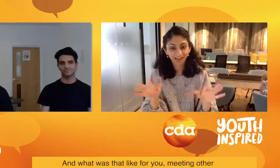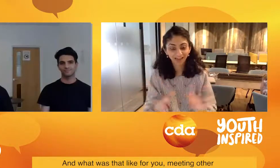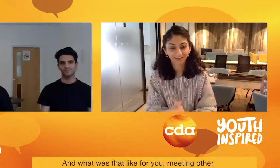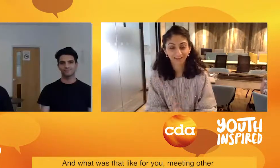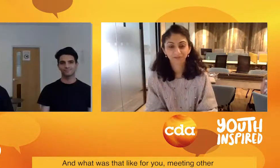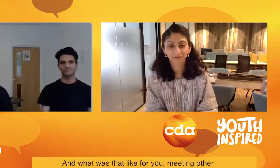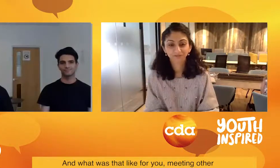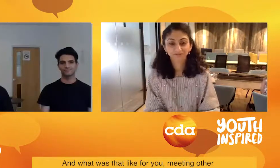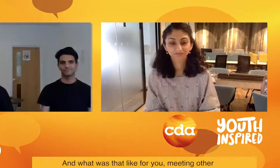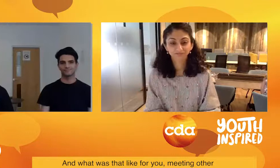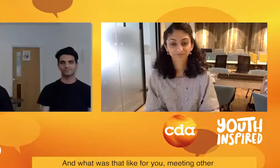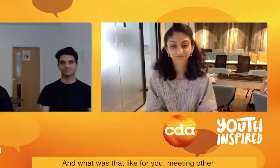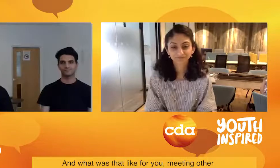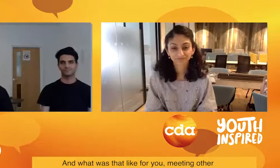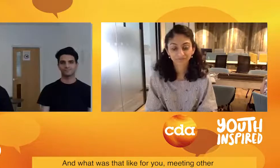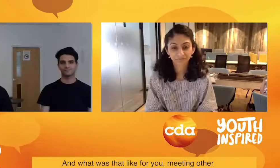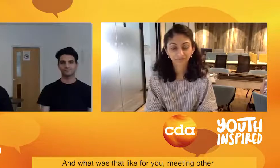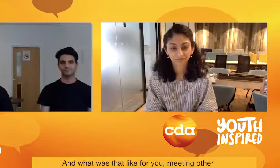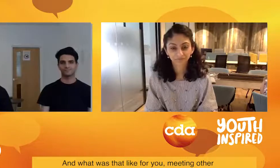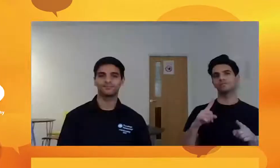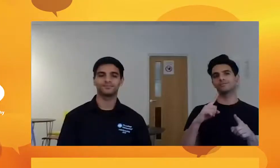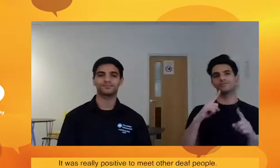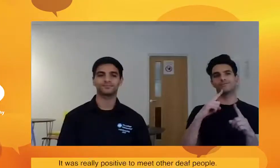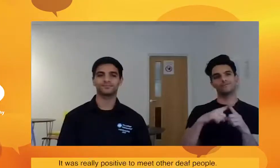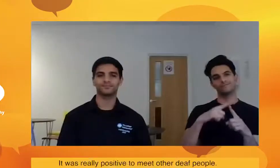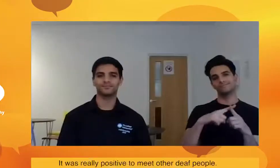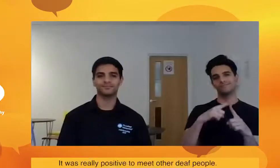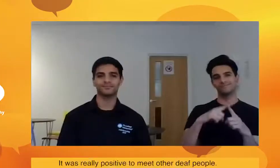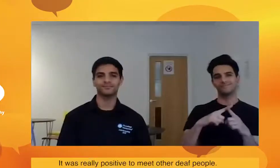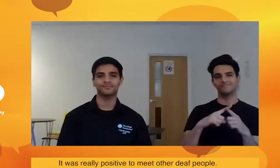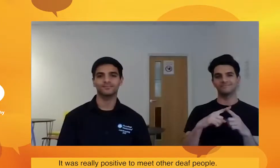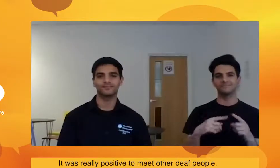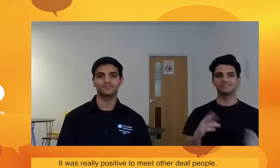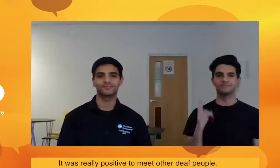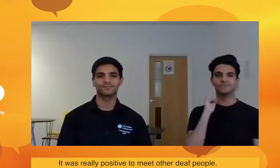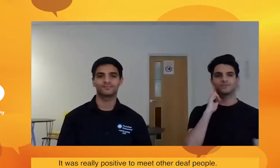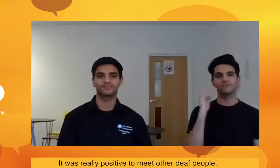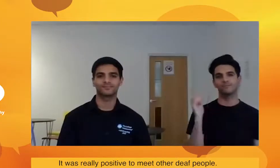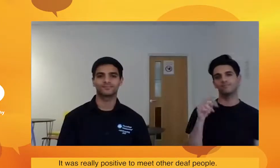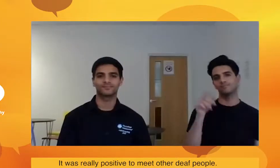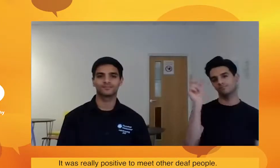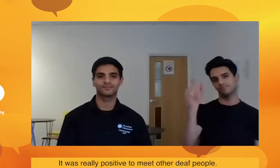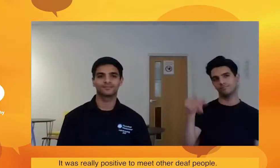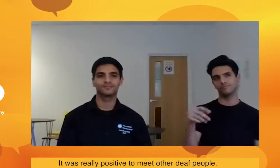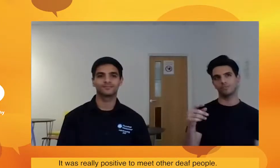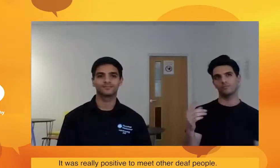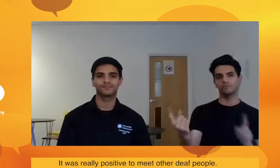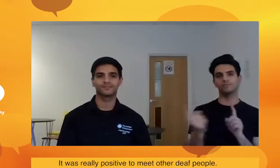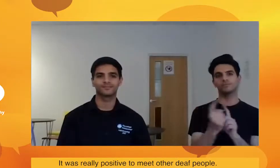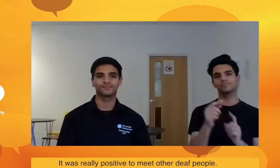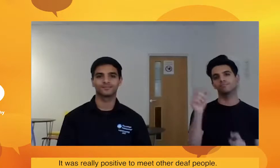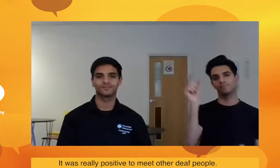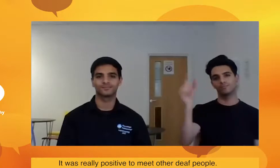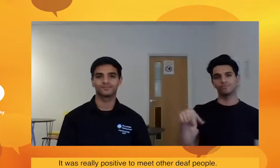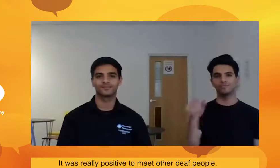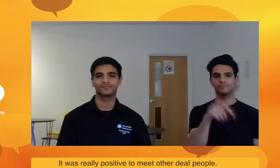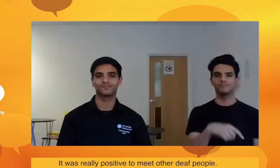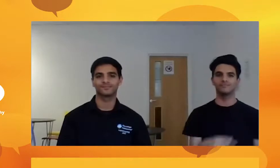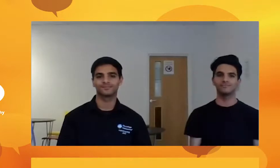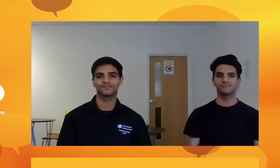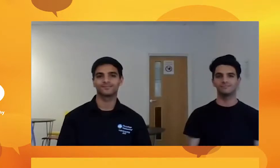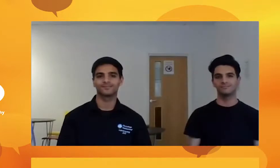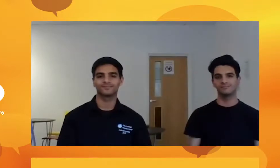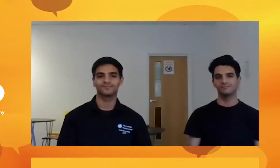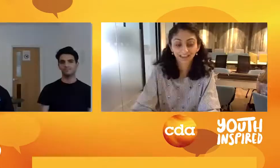And what was that like for you, meeting other deaf students? It was really positive to meet other deaf people. It was